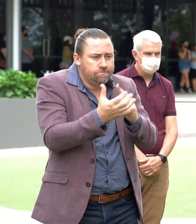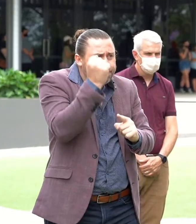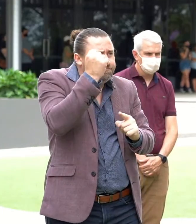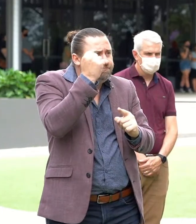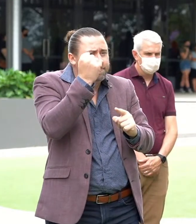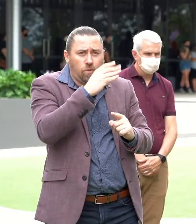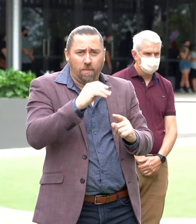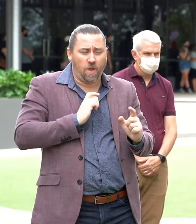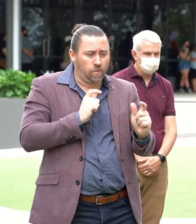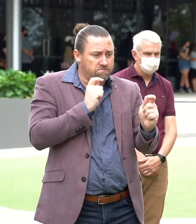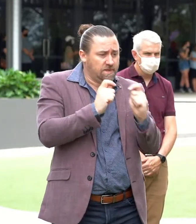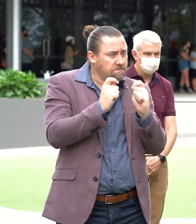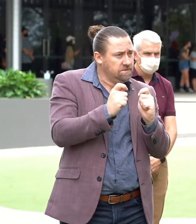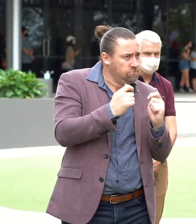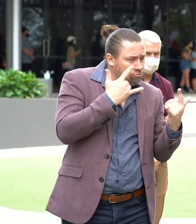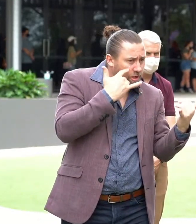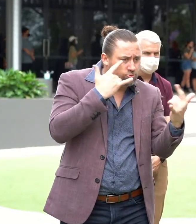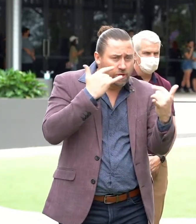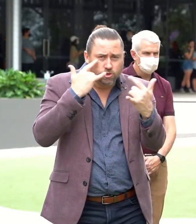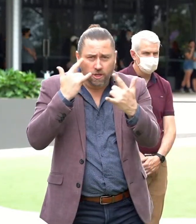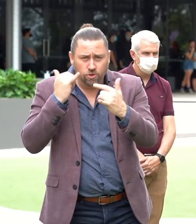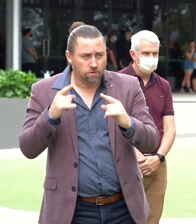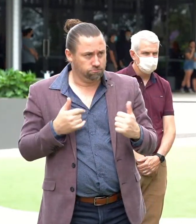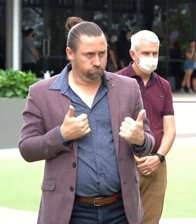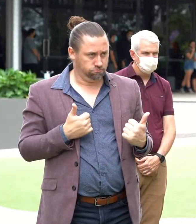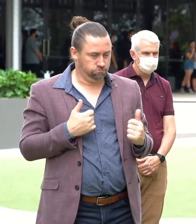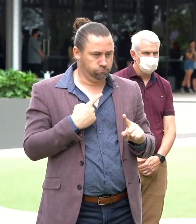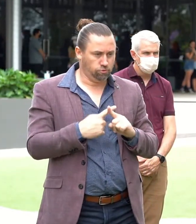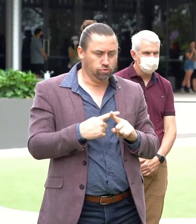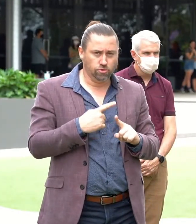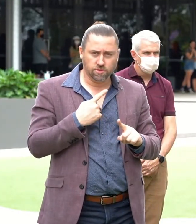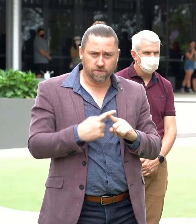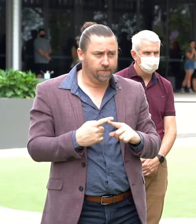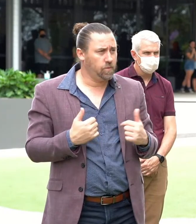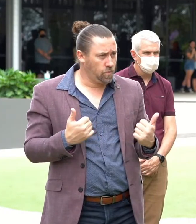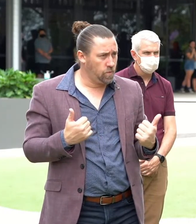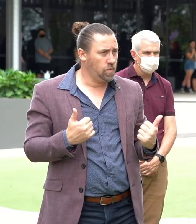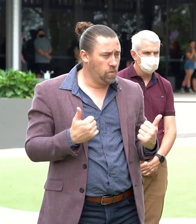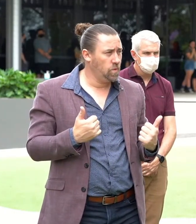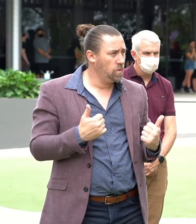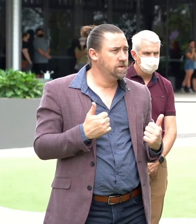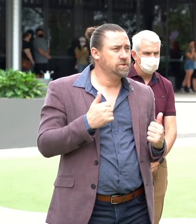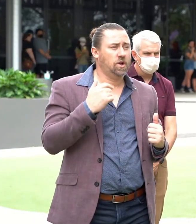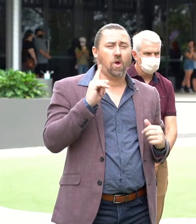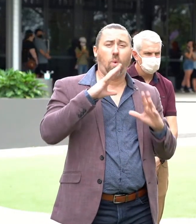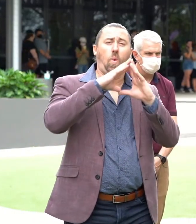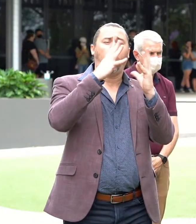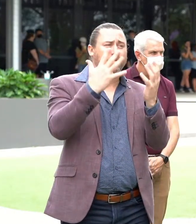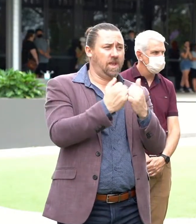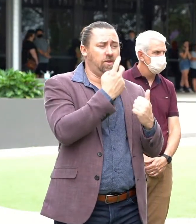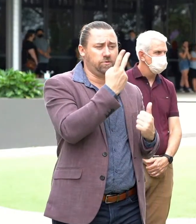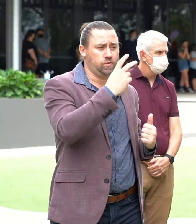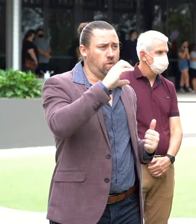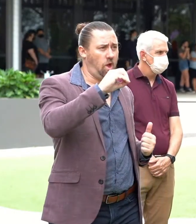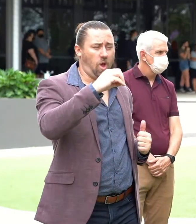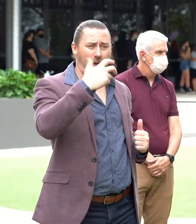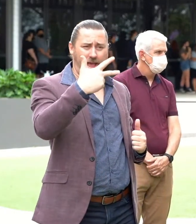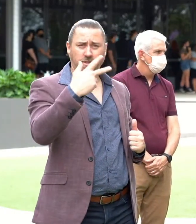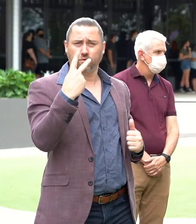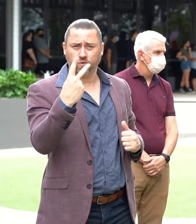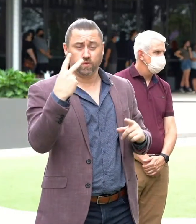over the last 24-hour period, which is really good news. That brings our case numbers to 2,082,